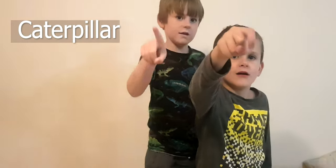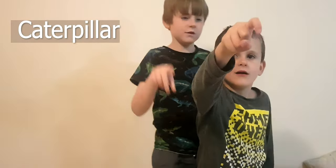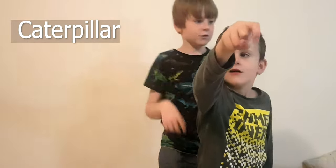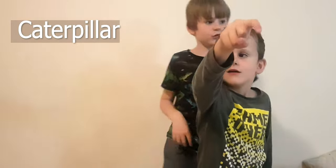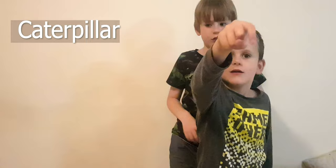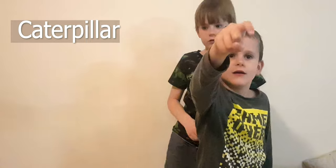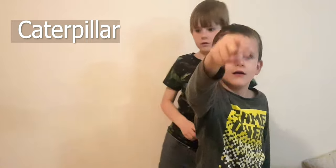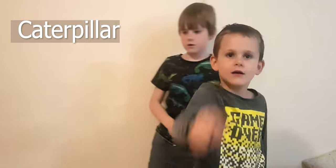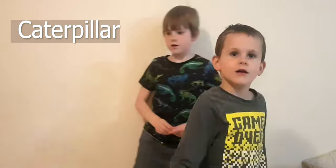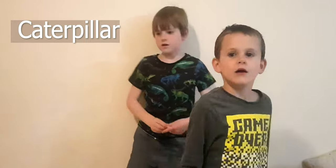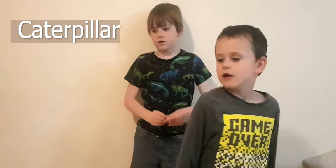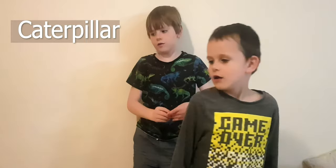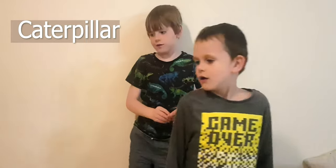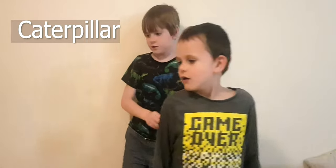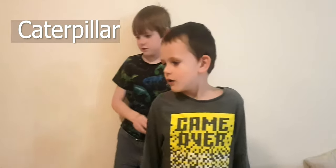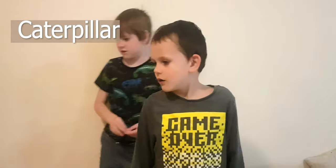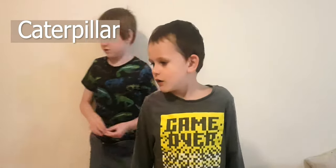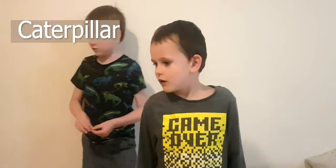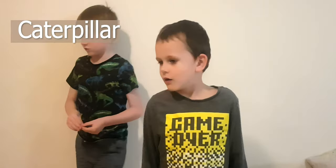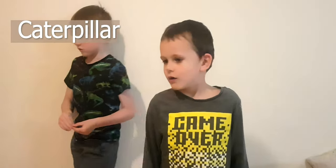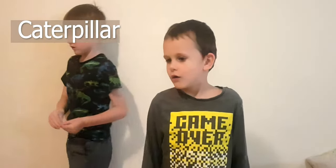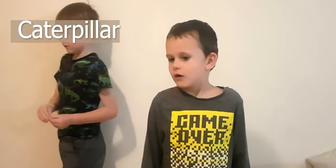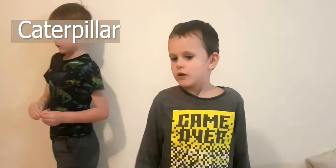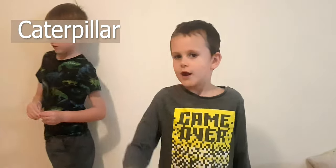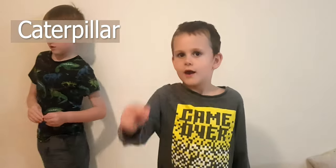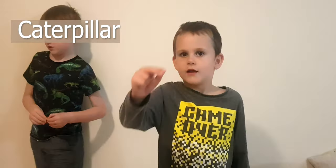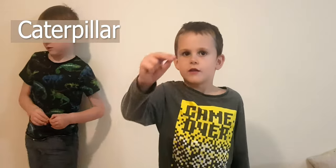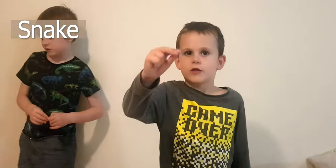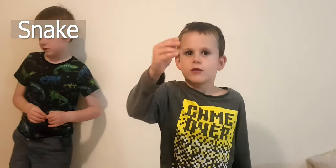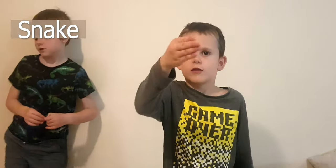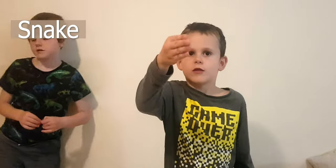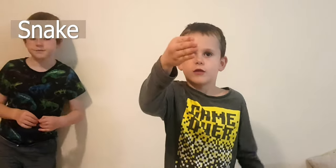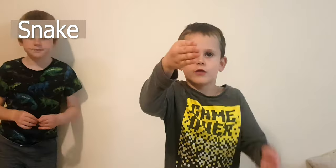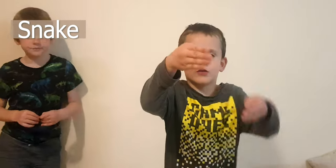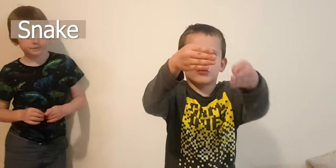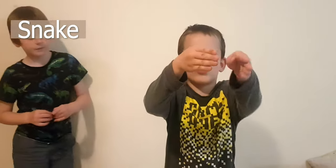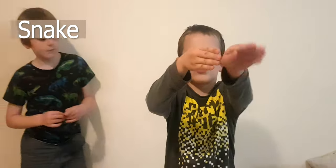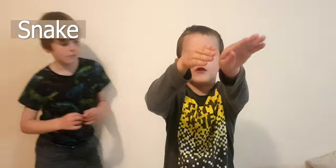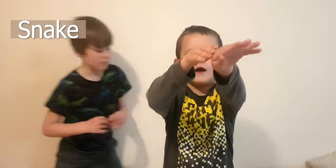little caterpillar. Good. Well done. Oh, yeah, and snake.